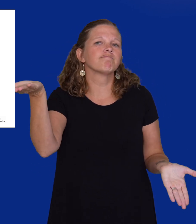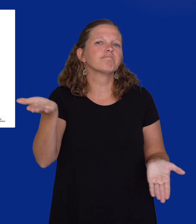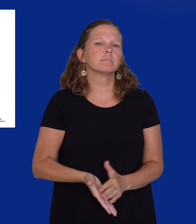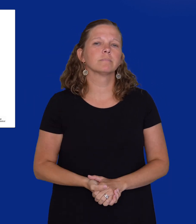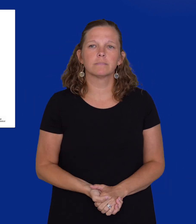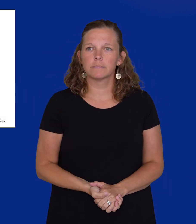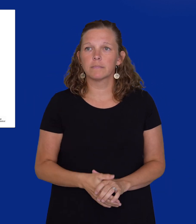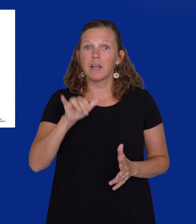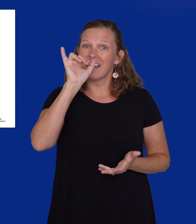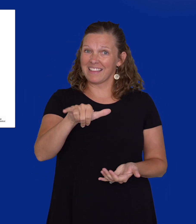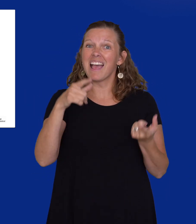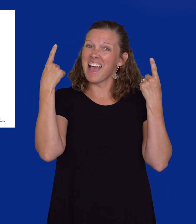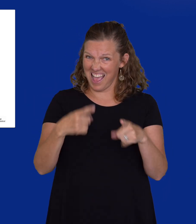not.